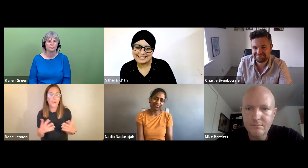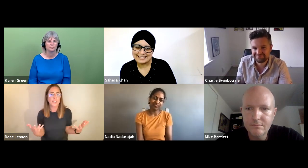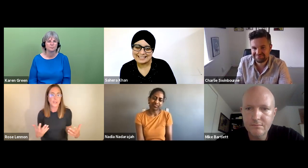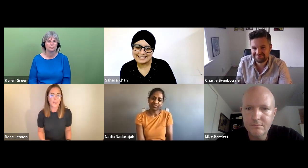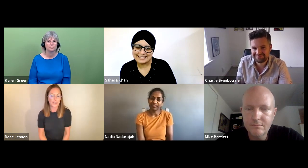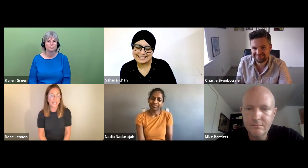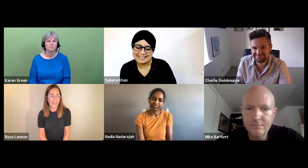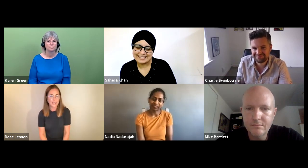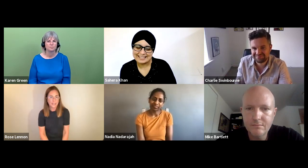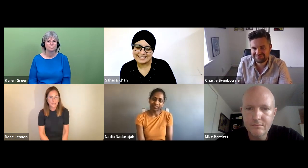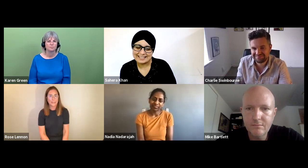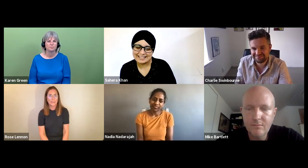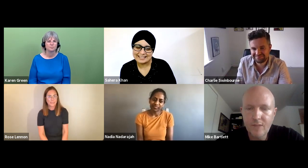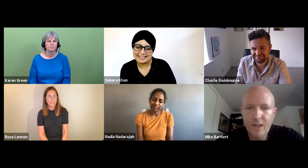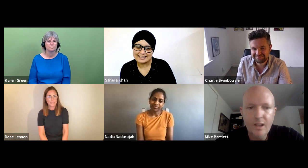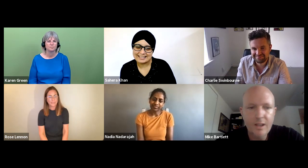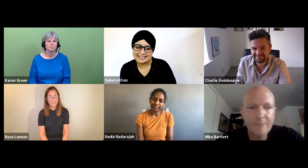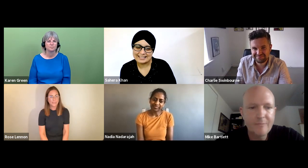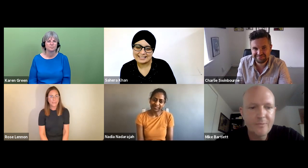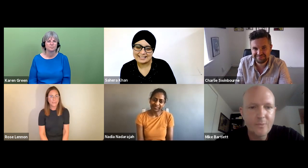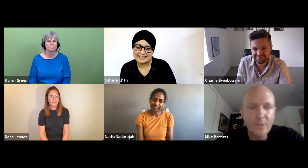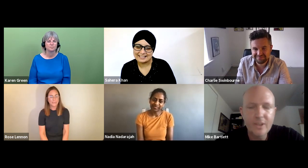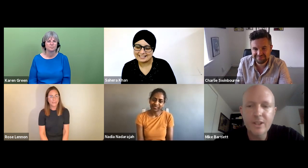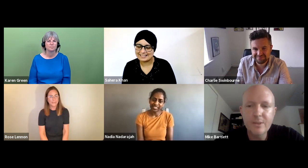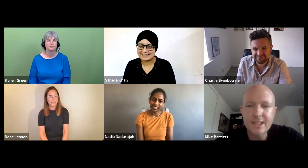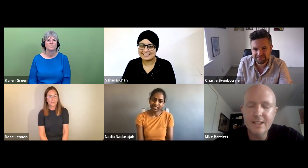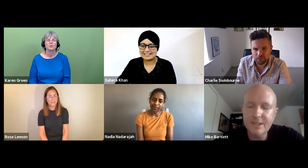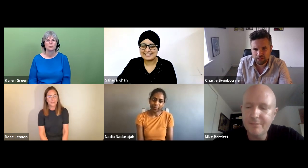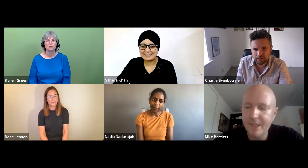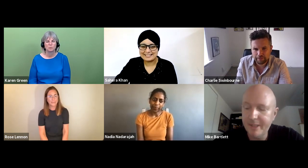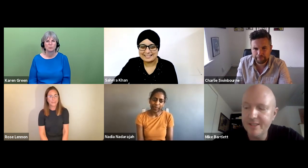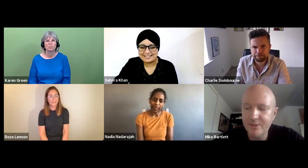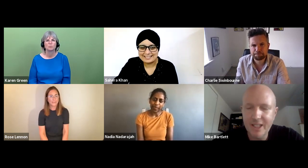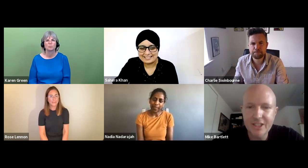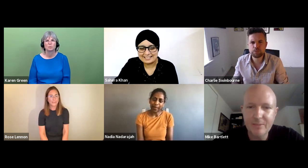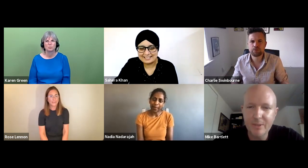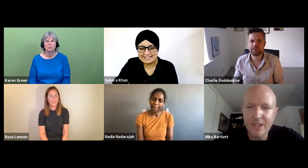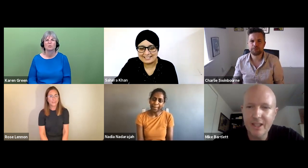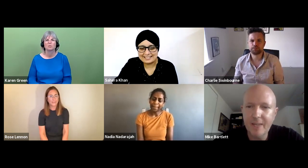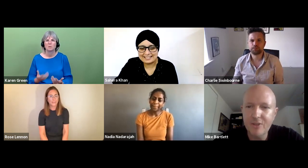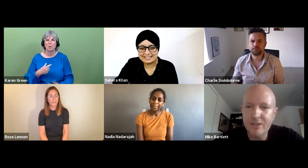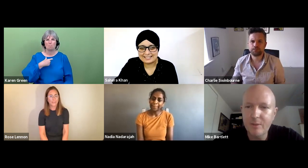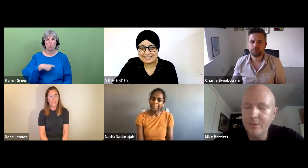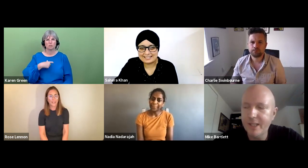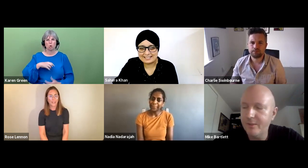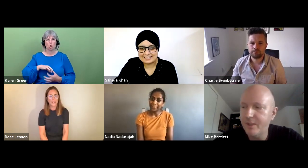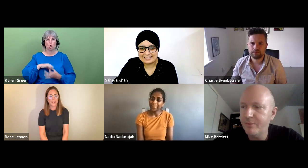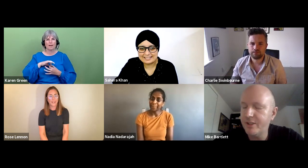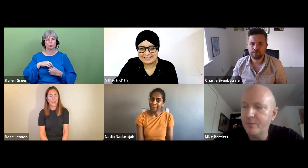did you experience that? Well, there was a personal connection to me, which I think, I'm trying to remember when the production was,